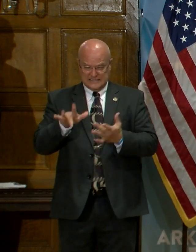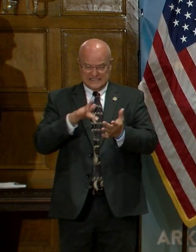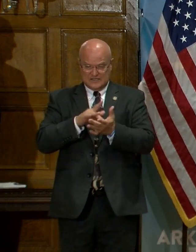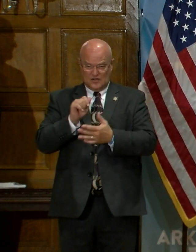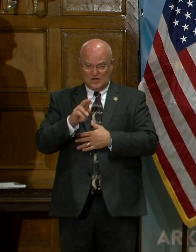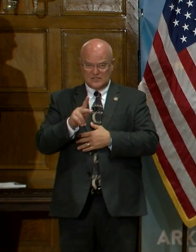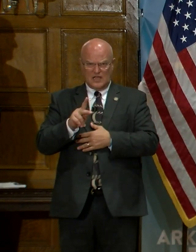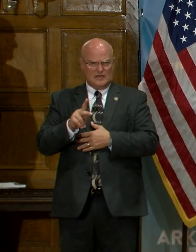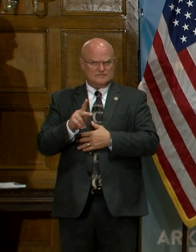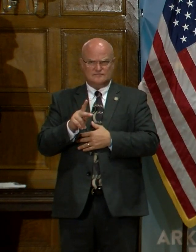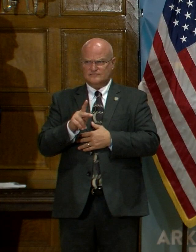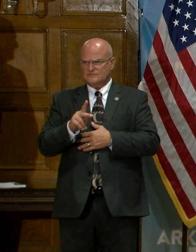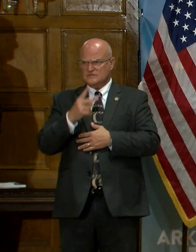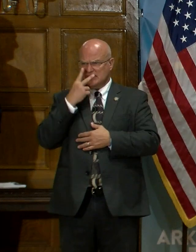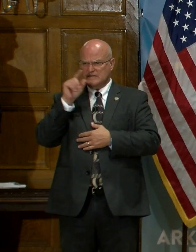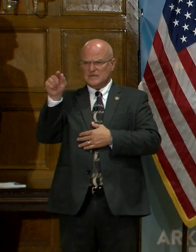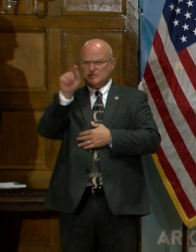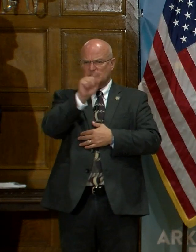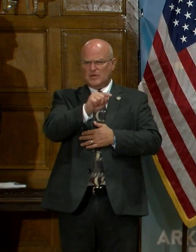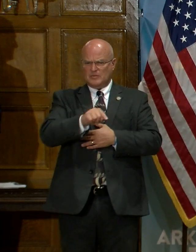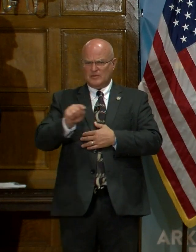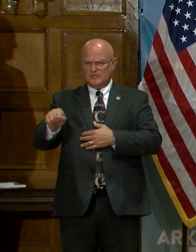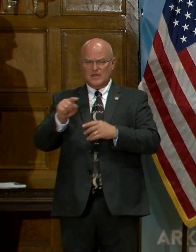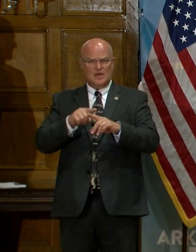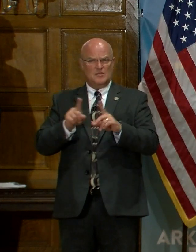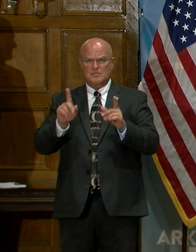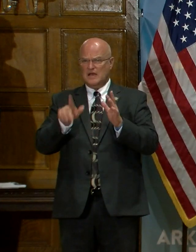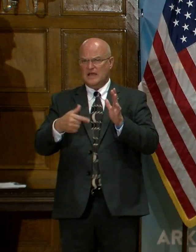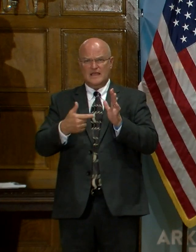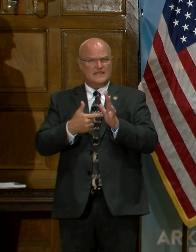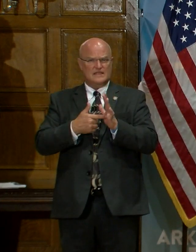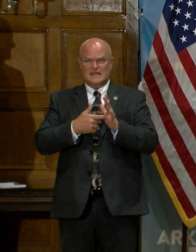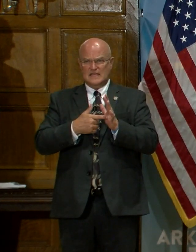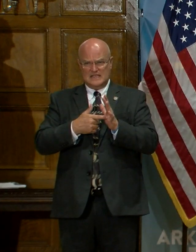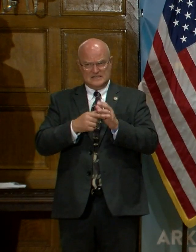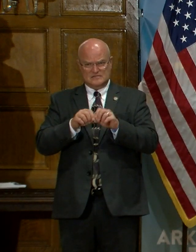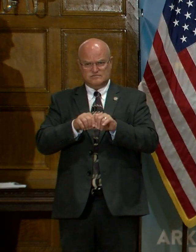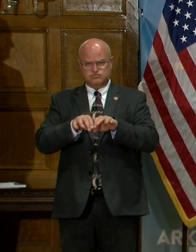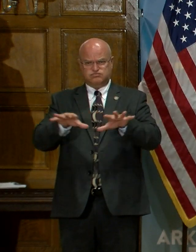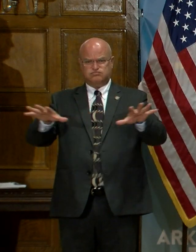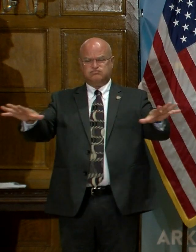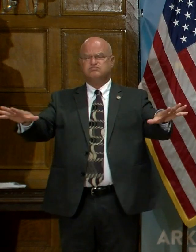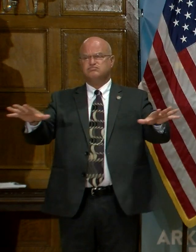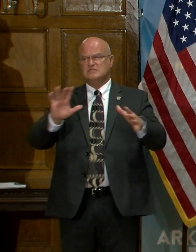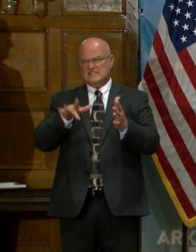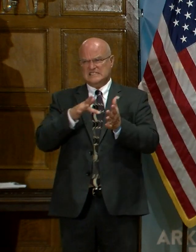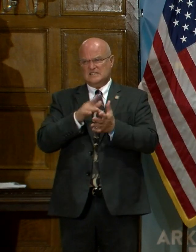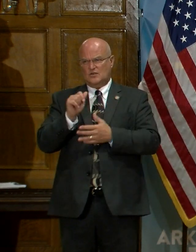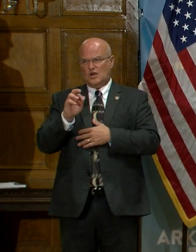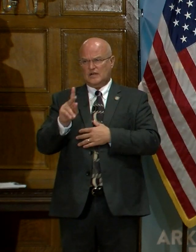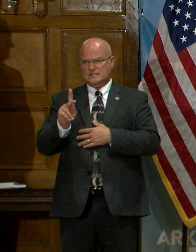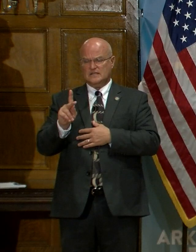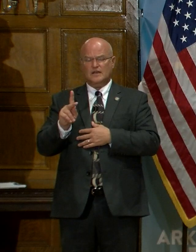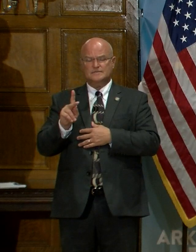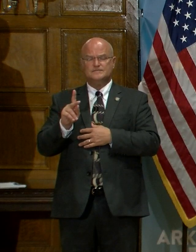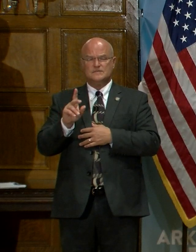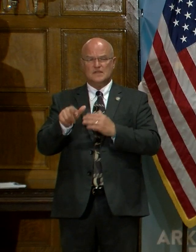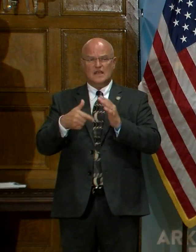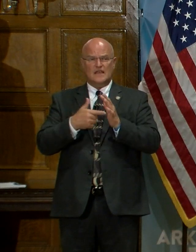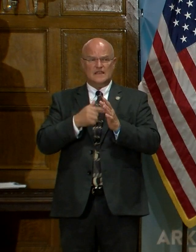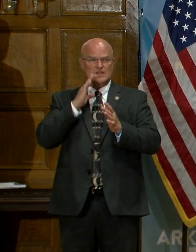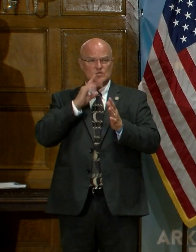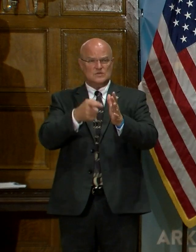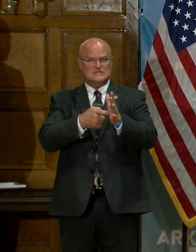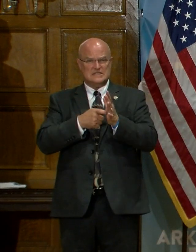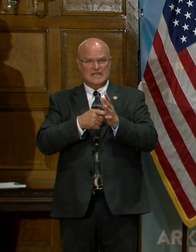seen a little, a few things here and there, but this is pretty widespread in Central region, and so this is